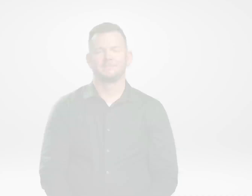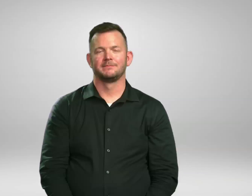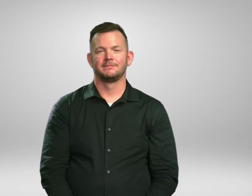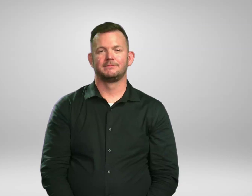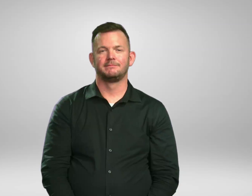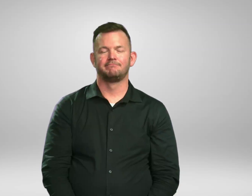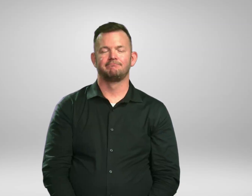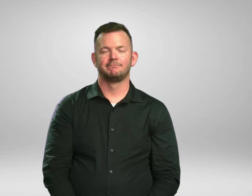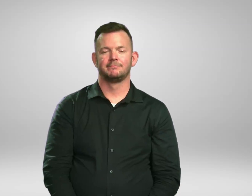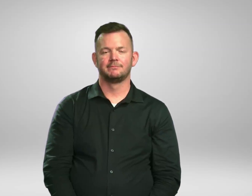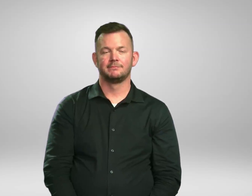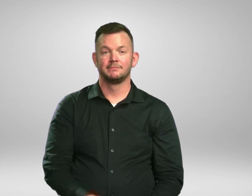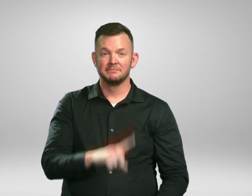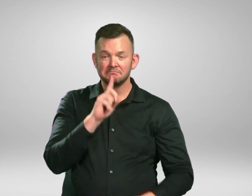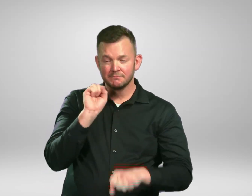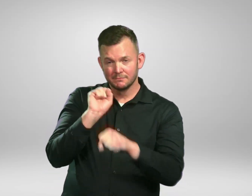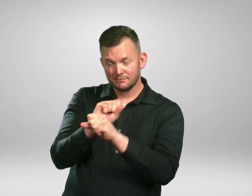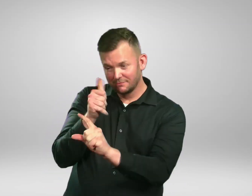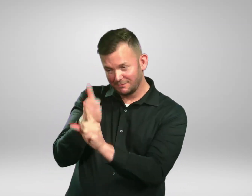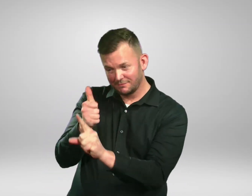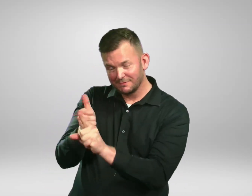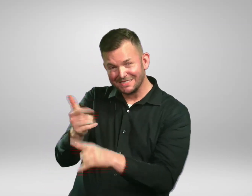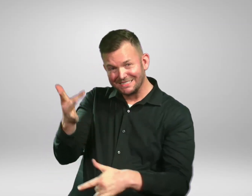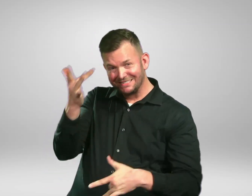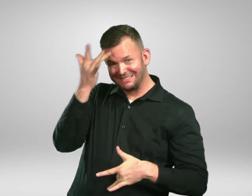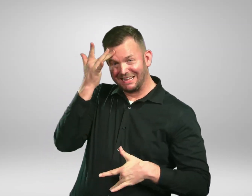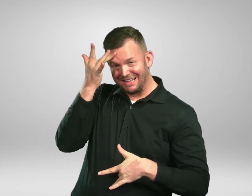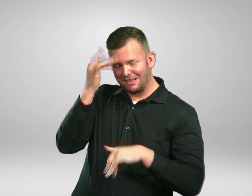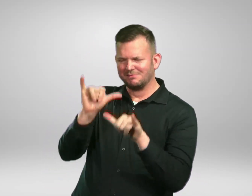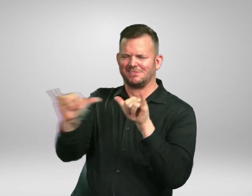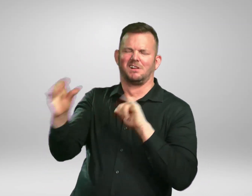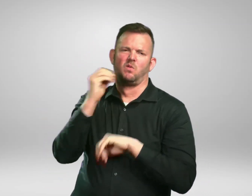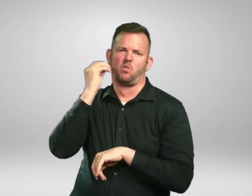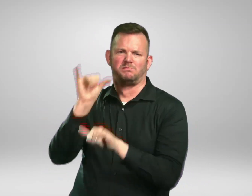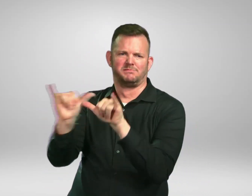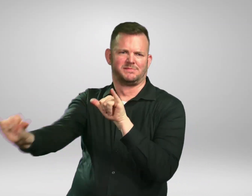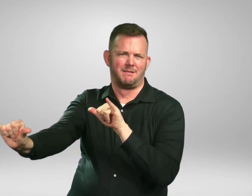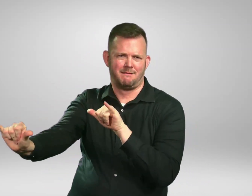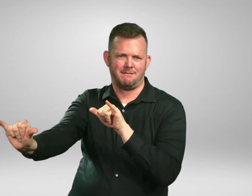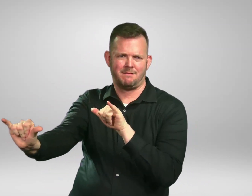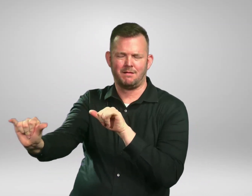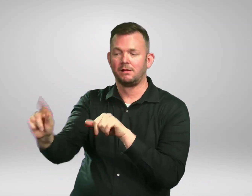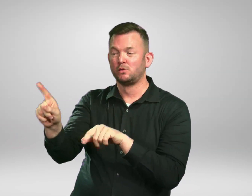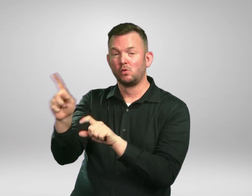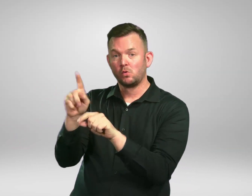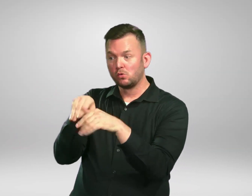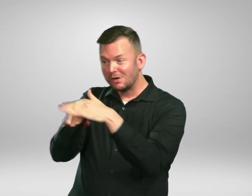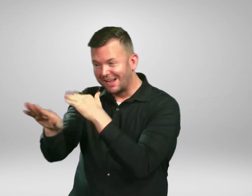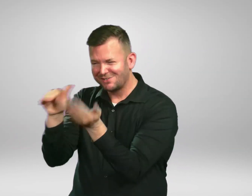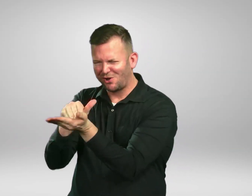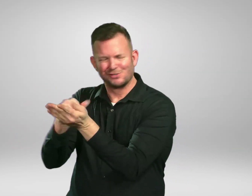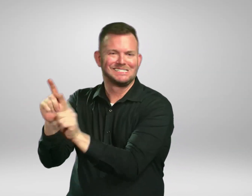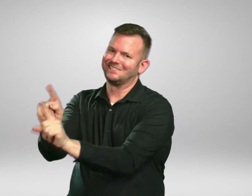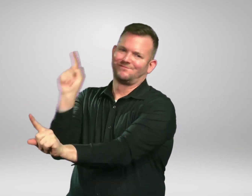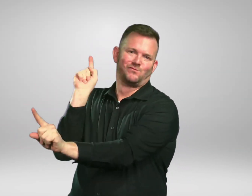For people who are sick, stay home when you are sick. Avoid medical settings in general, unless